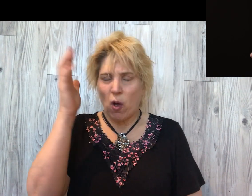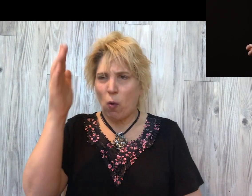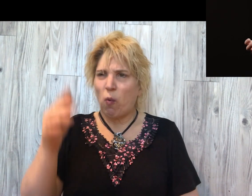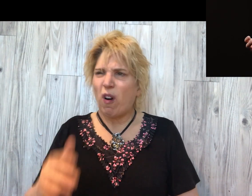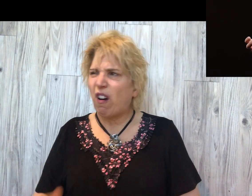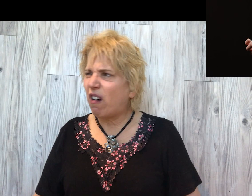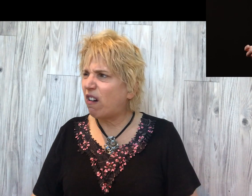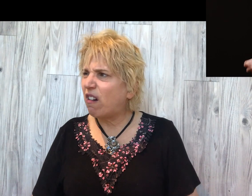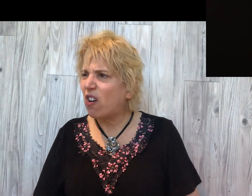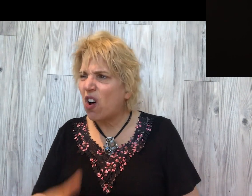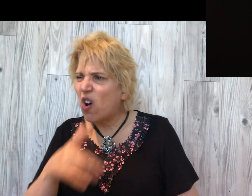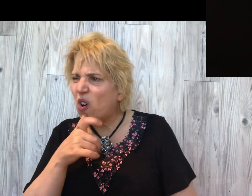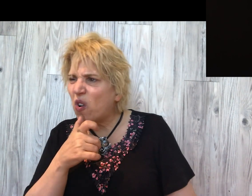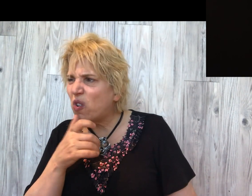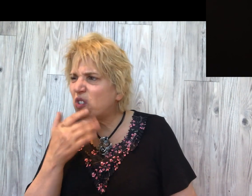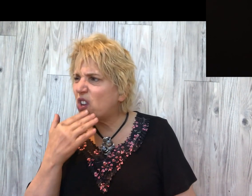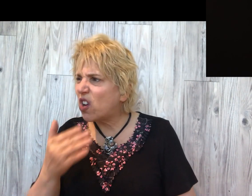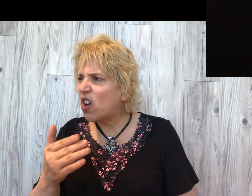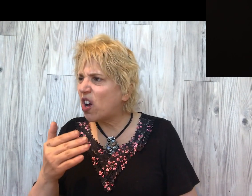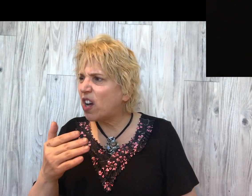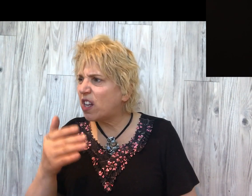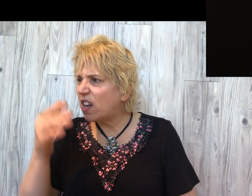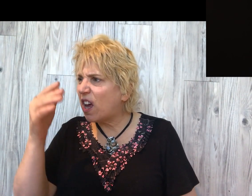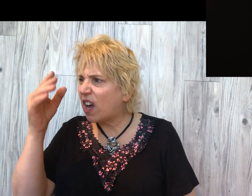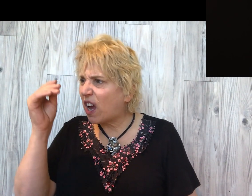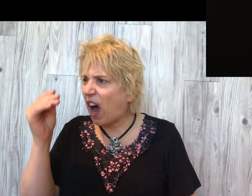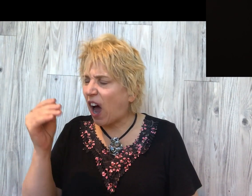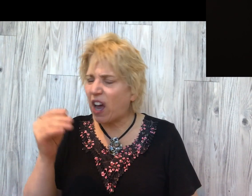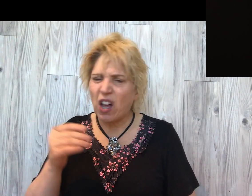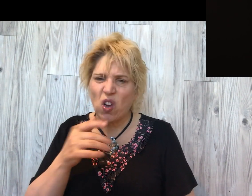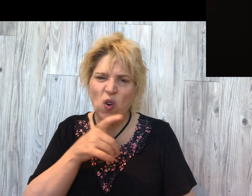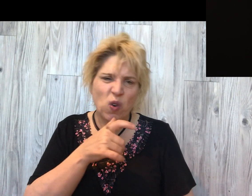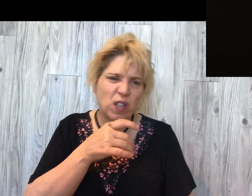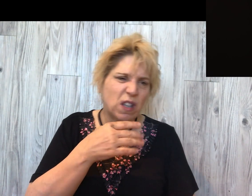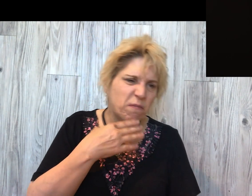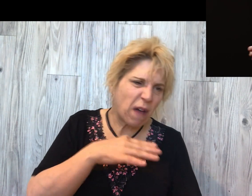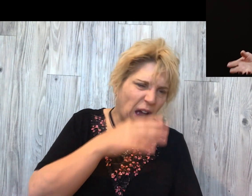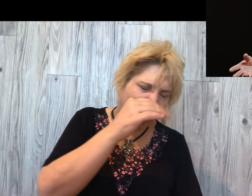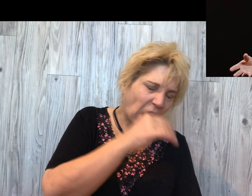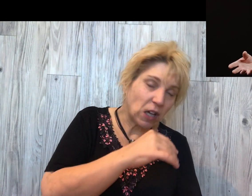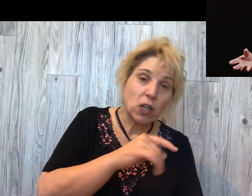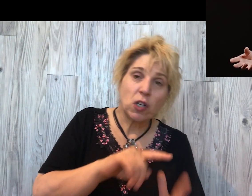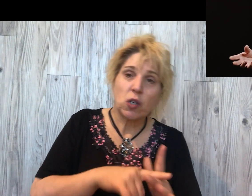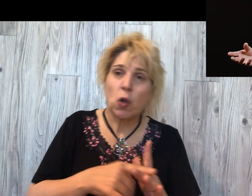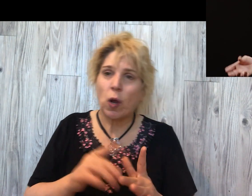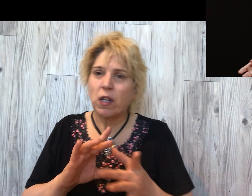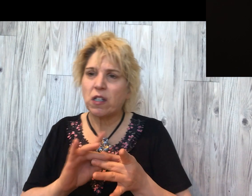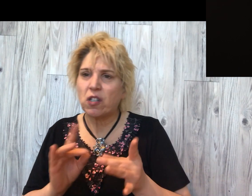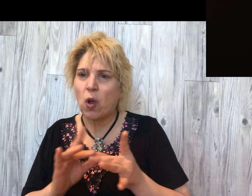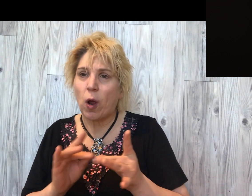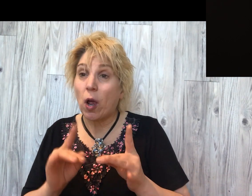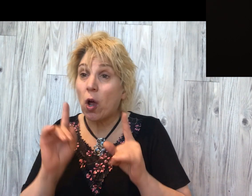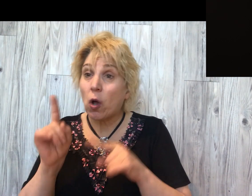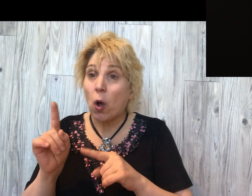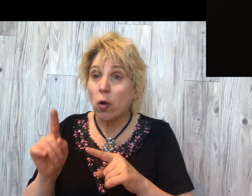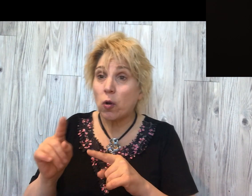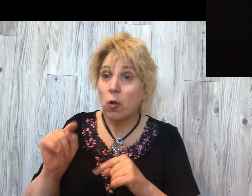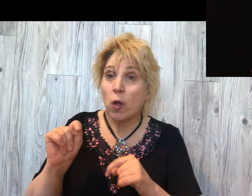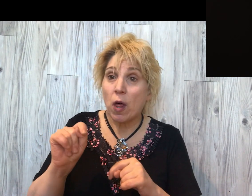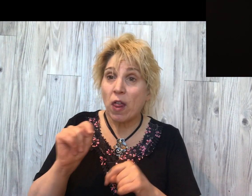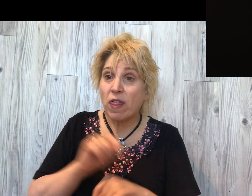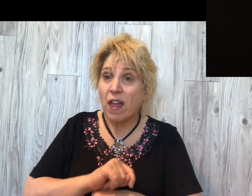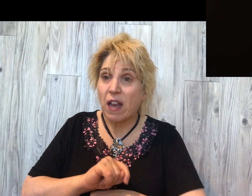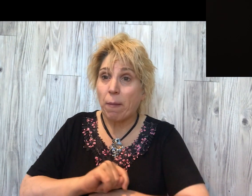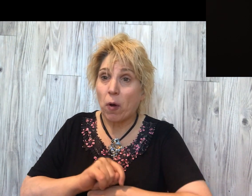saying, who's the good guy and who's the bad guy? So the story begins with the two of them going to the temple